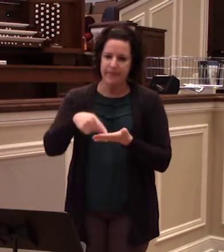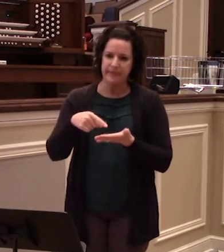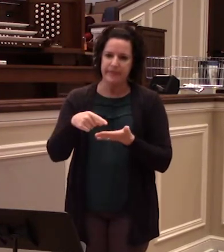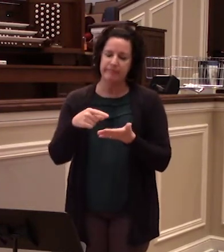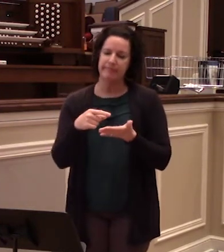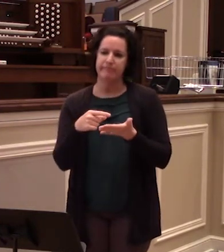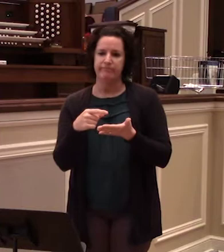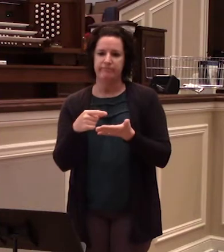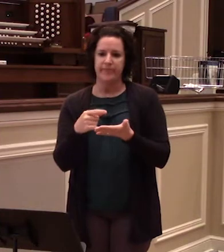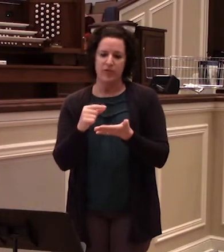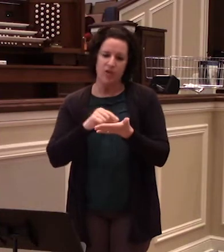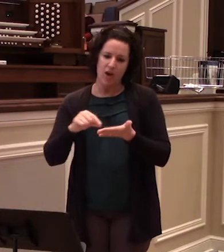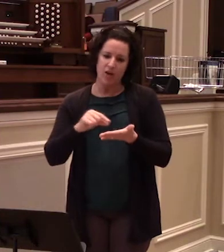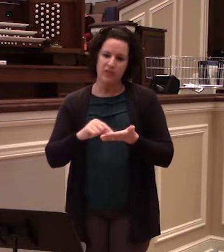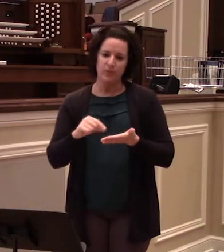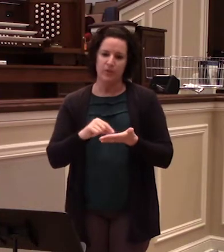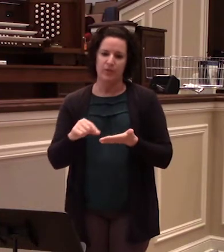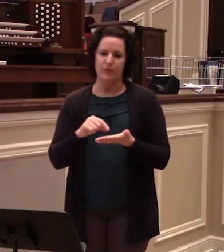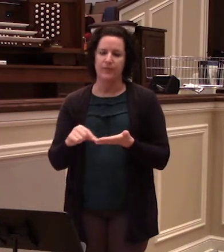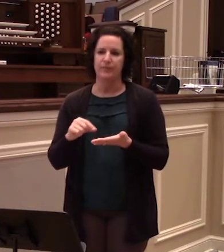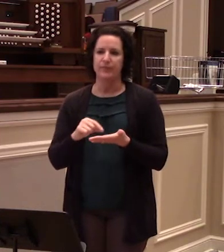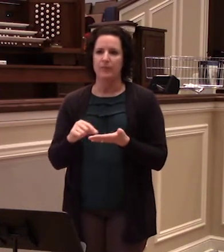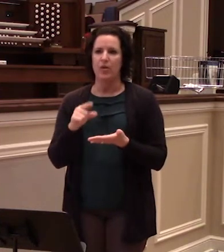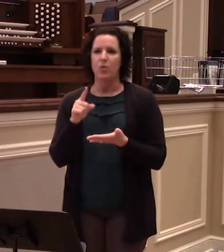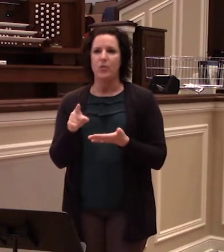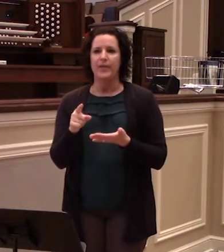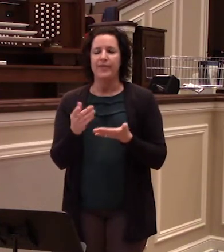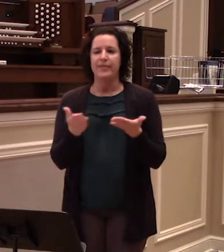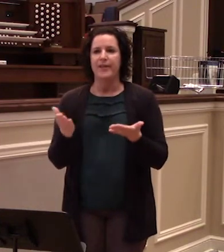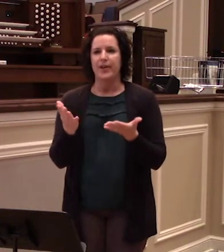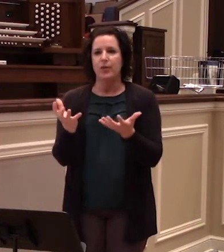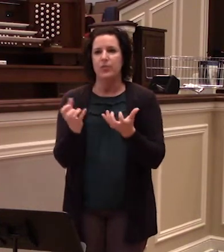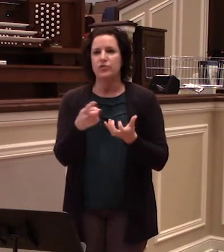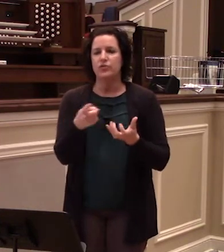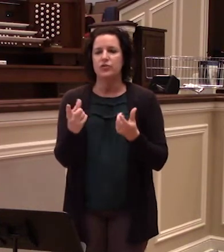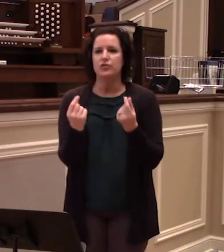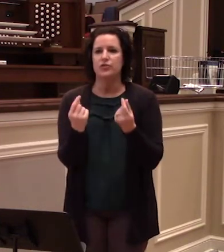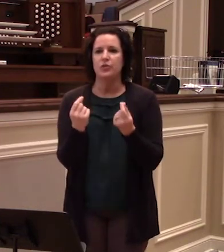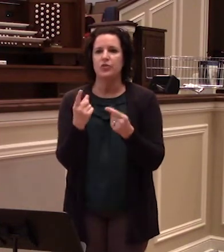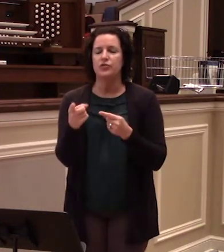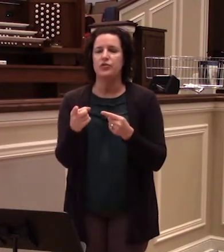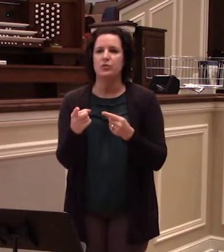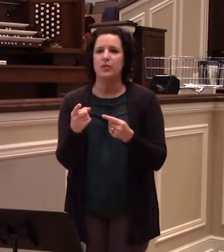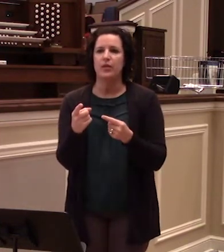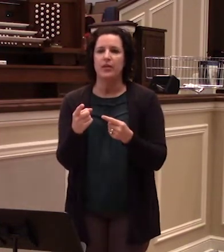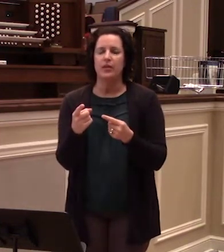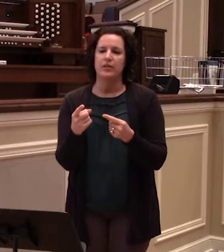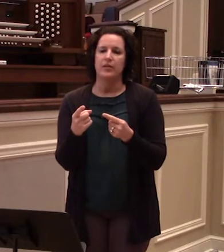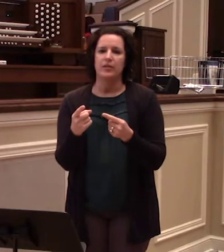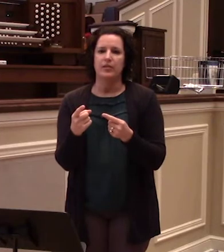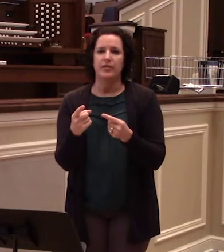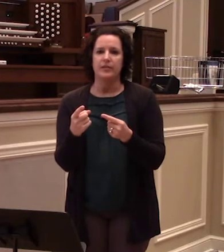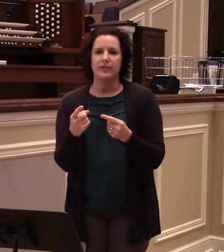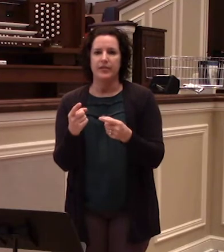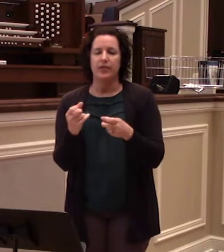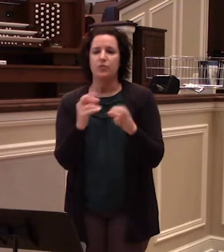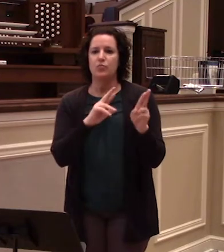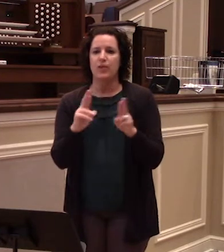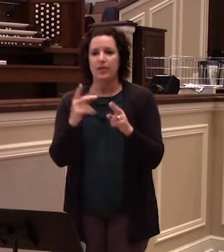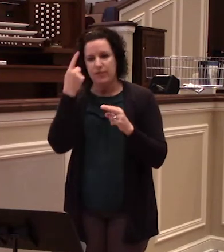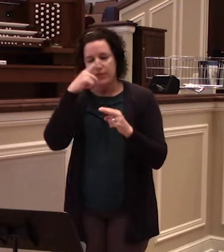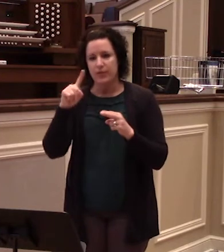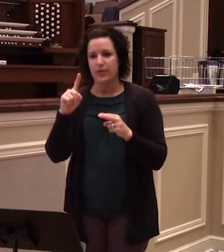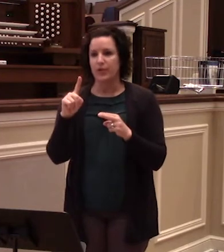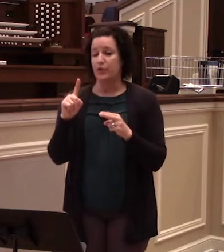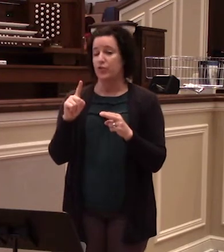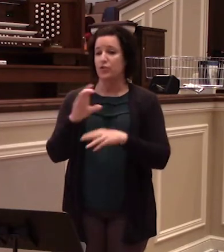the things you ought to do if you have time as you prepare for Christmas is just look at the absolute scriptural